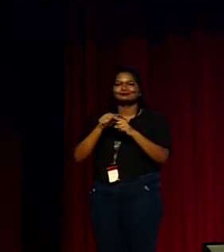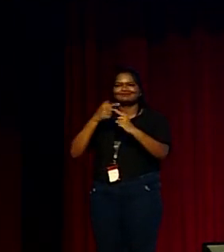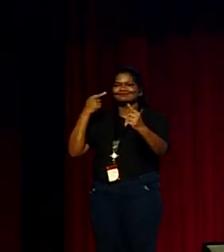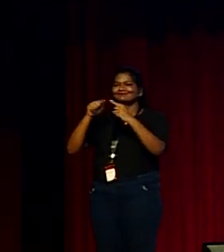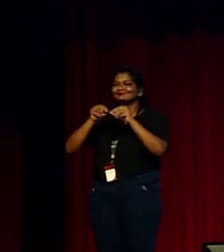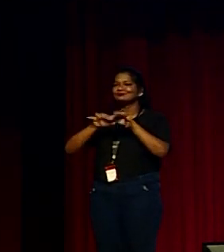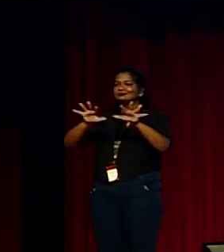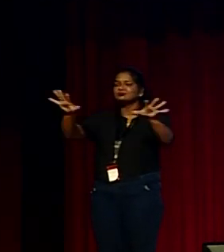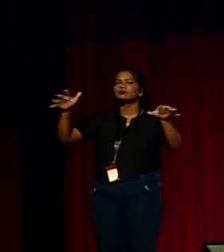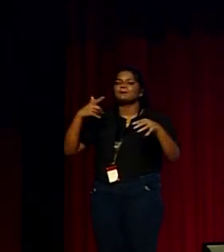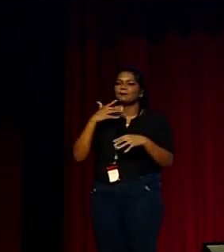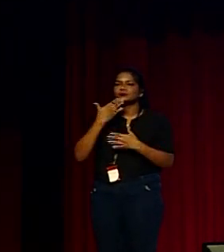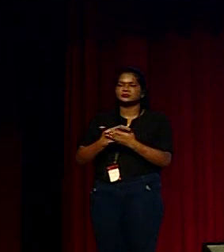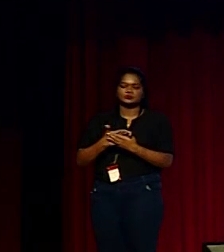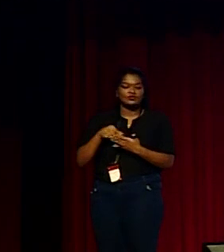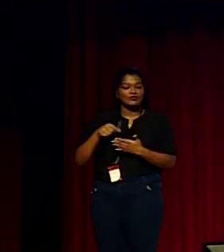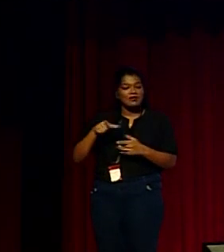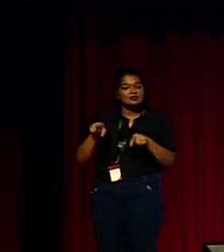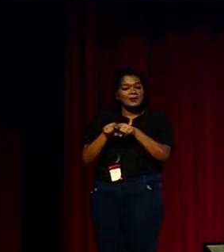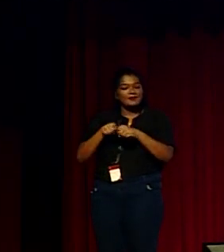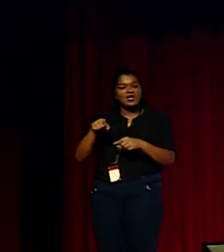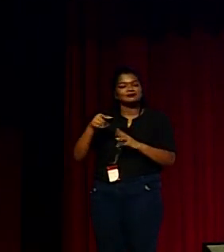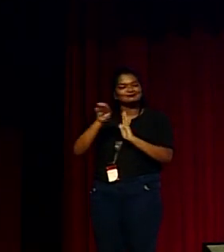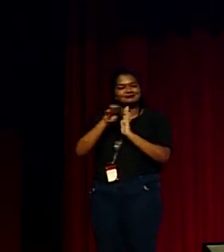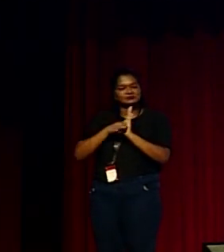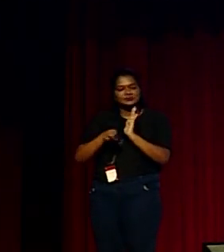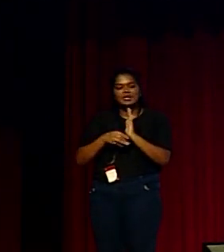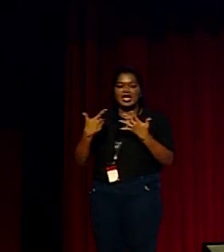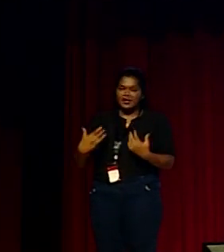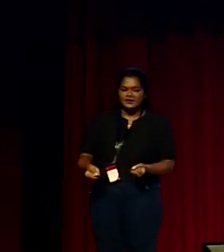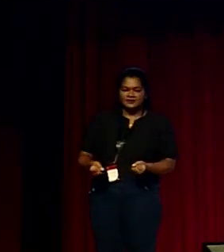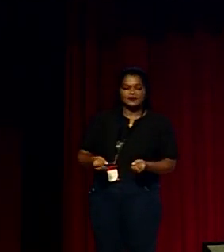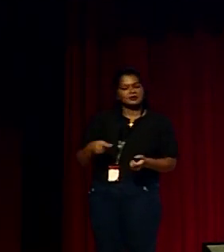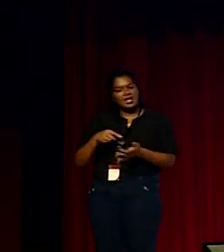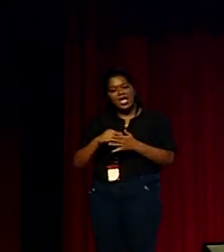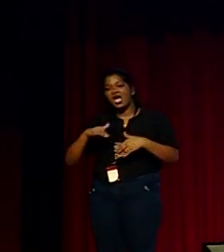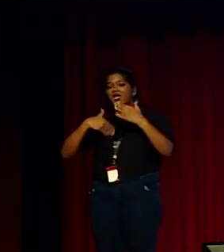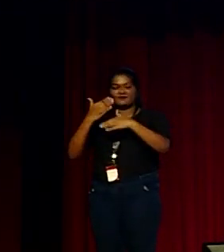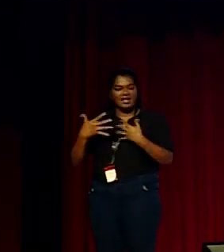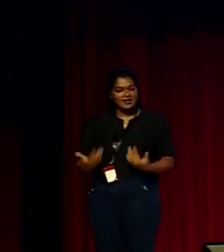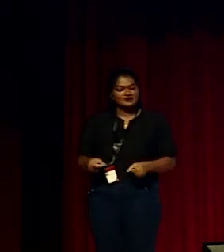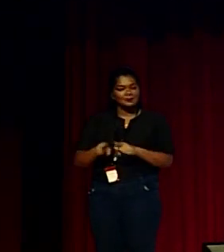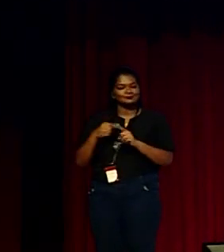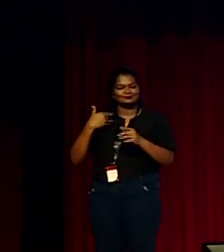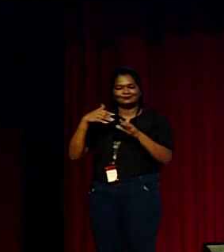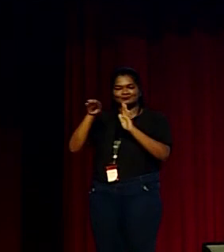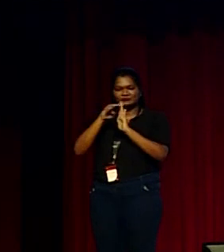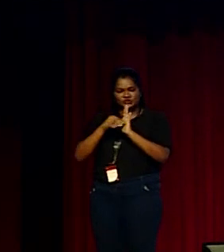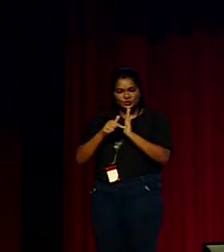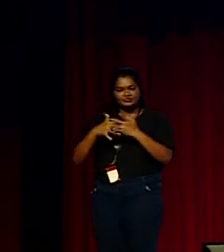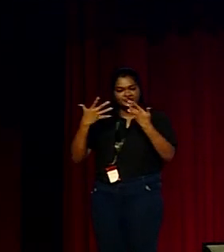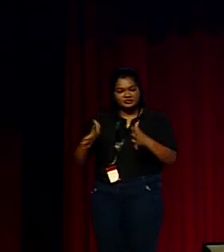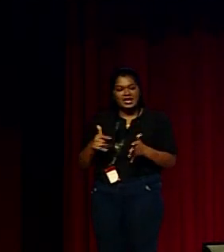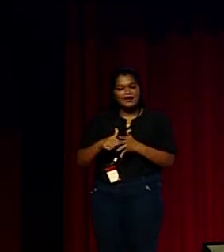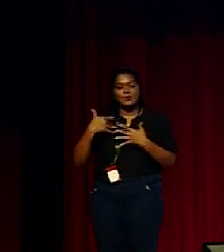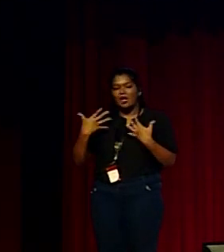removing the artifacts. Then the segmentation and feature extraction part was done. So after extracting the feature vector,